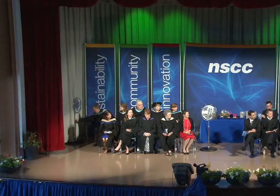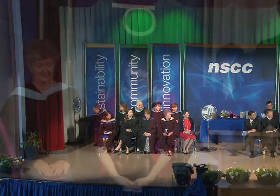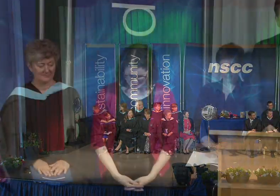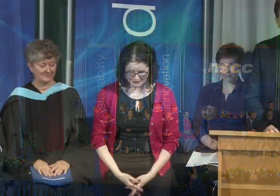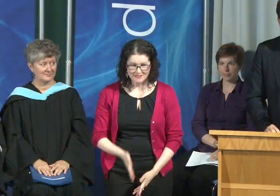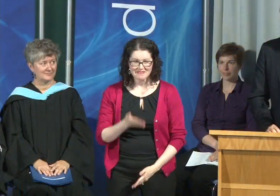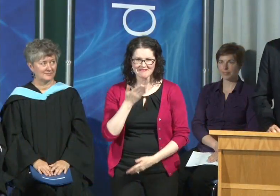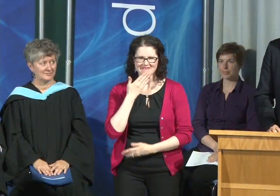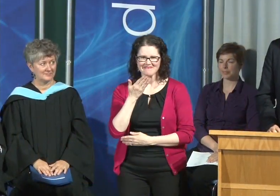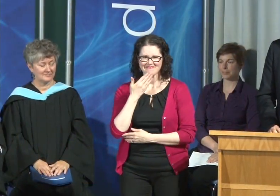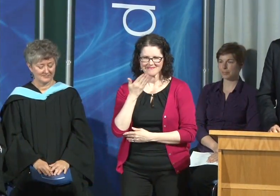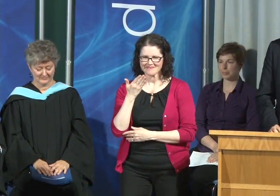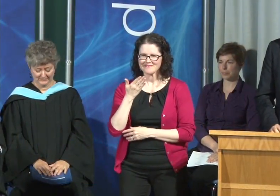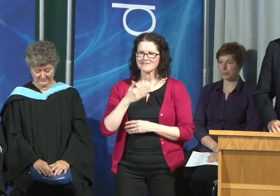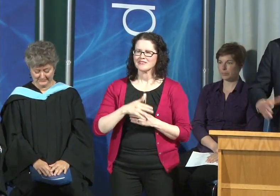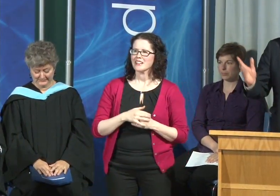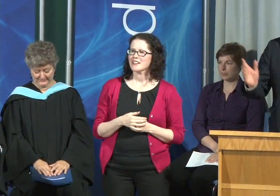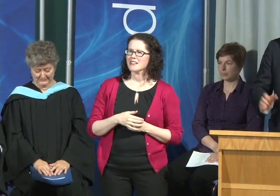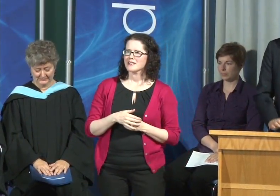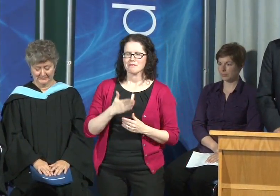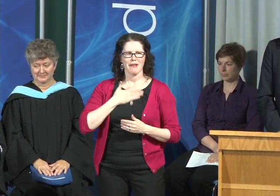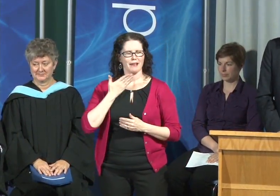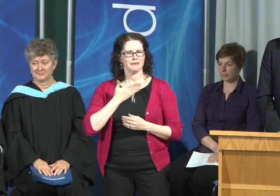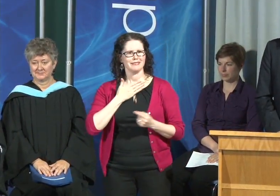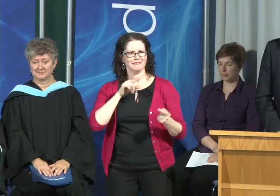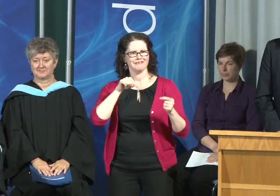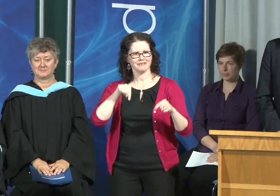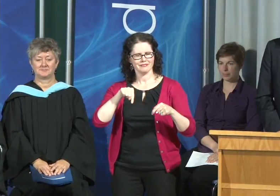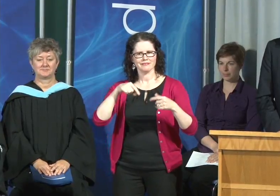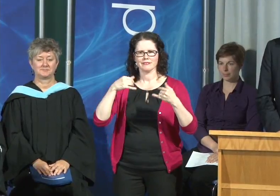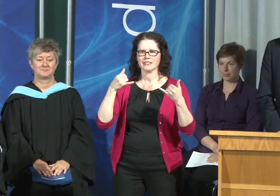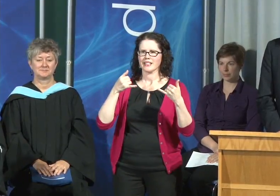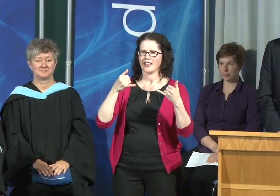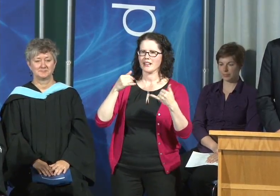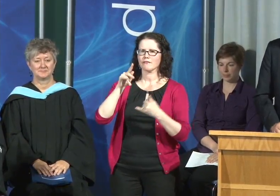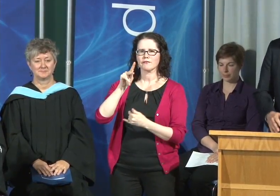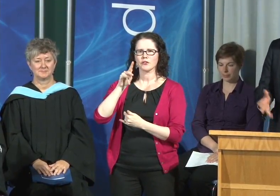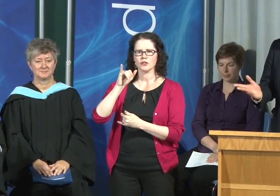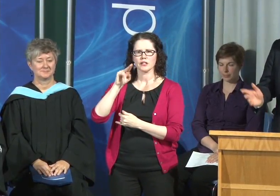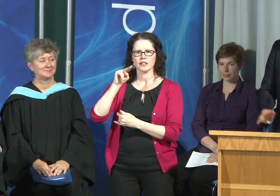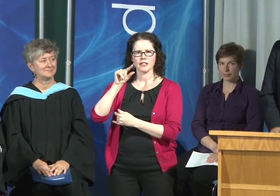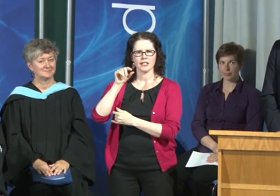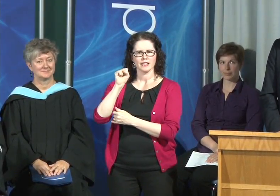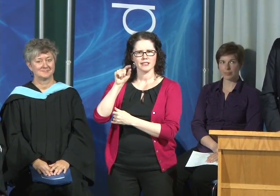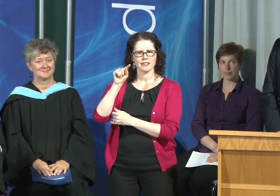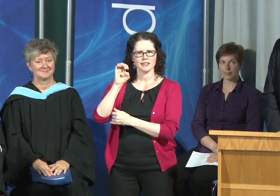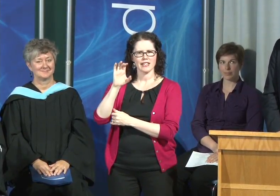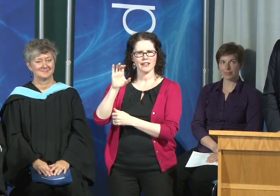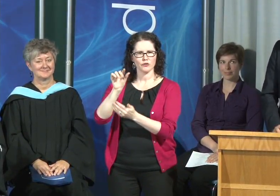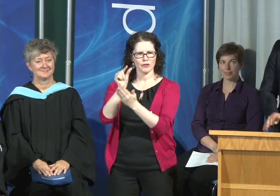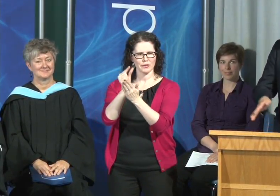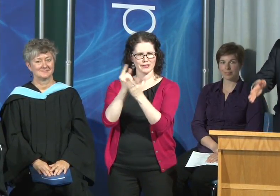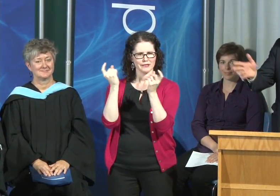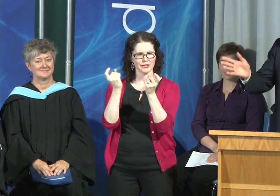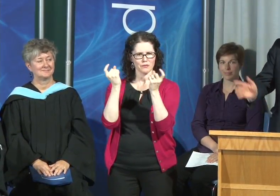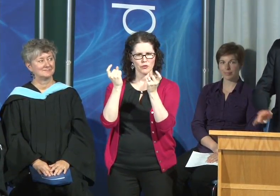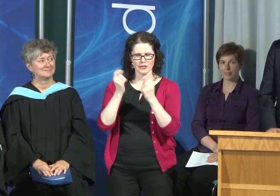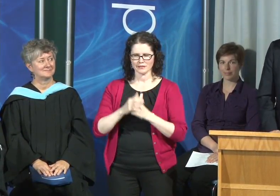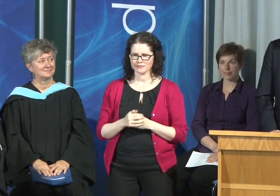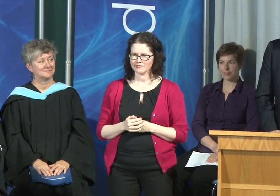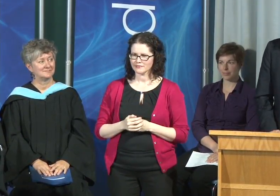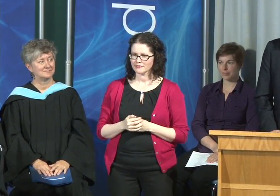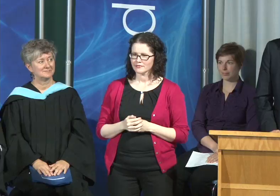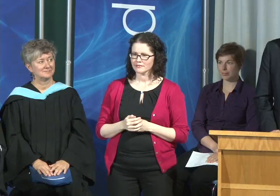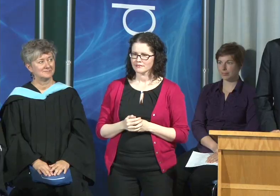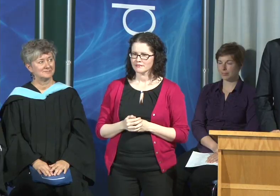Thank you, Isabel, and it's great to be here today for the Kingstec graduation. In fact, I was at the graduation